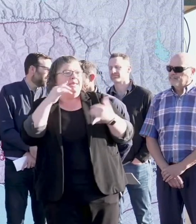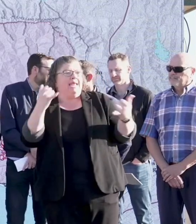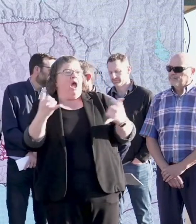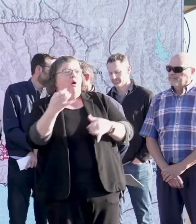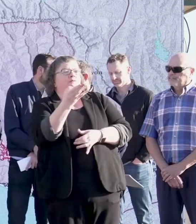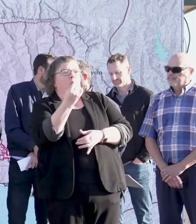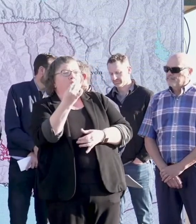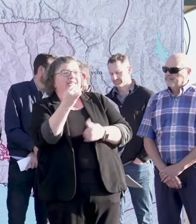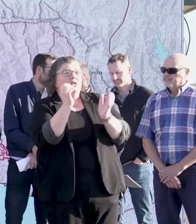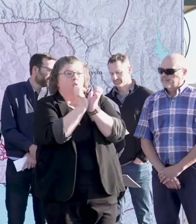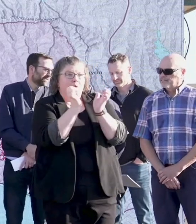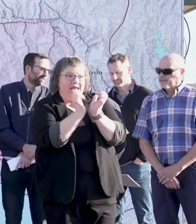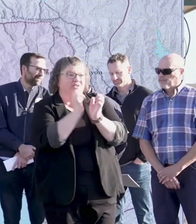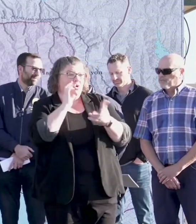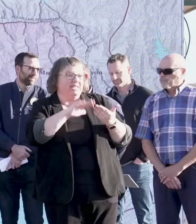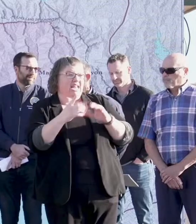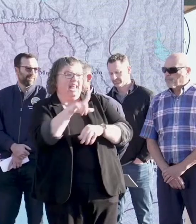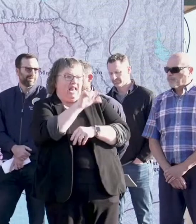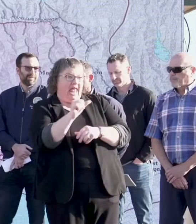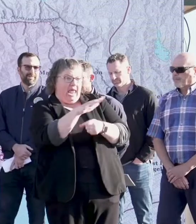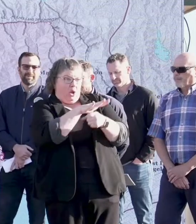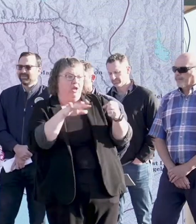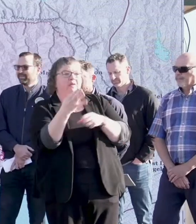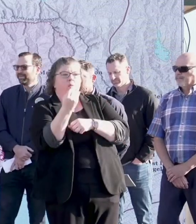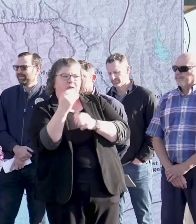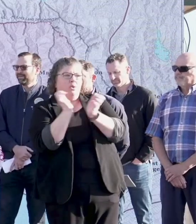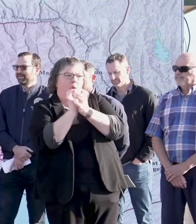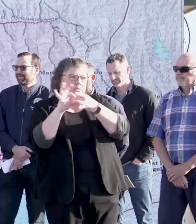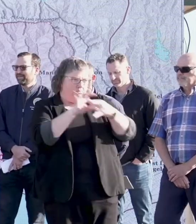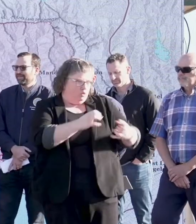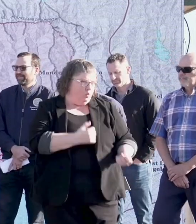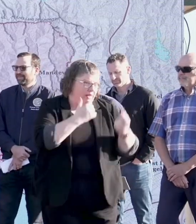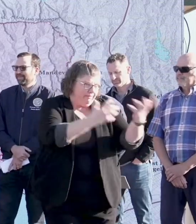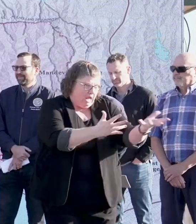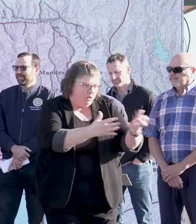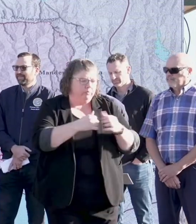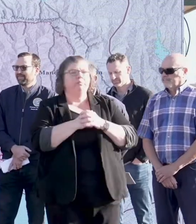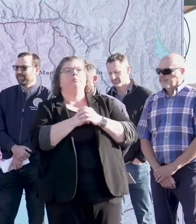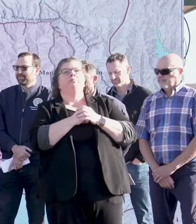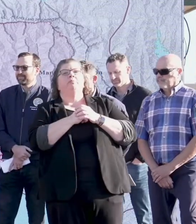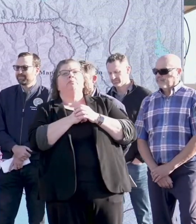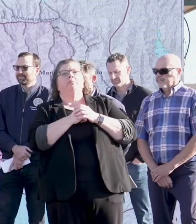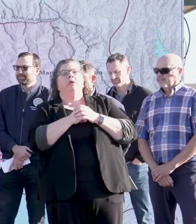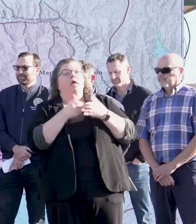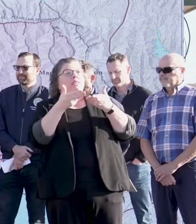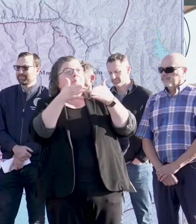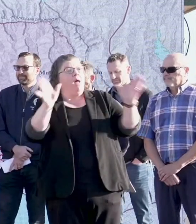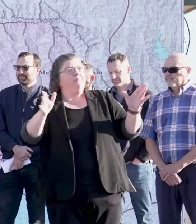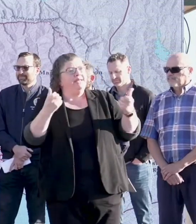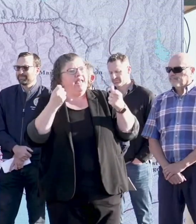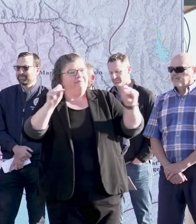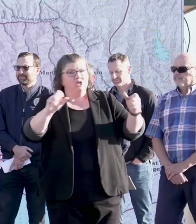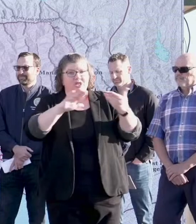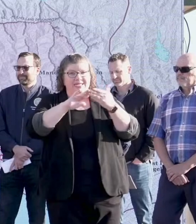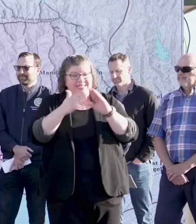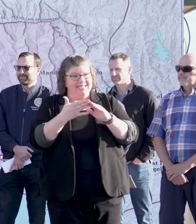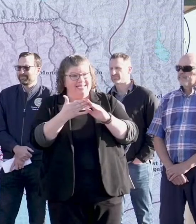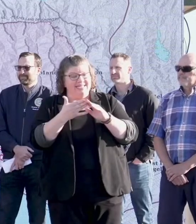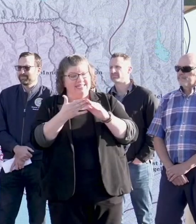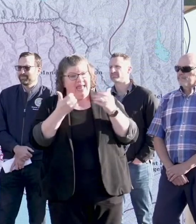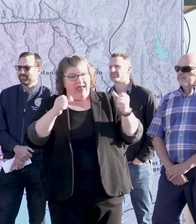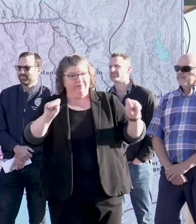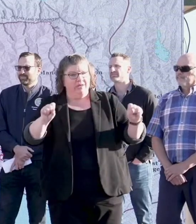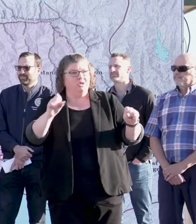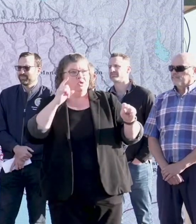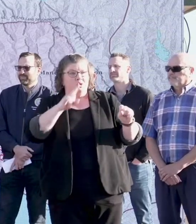arrests in the city of Los Angeles area. We want to provide an update on the public efforts on the city's efforts